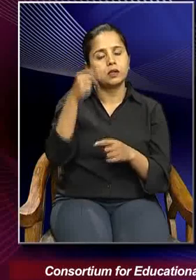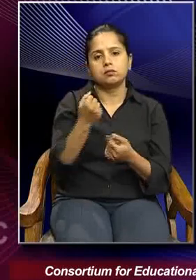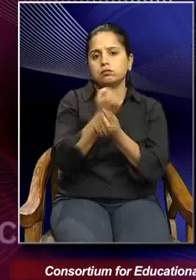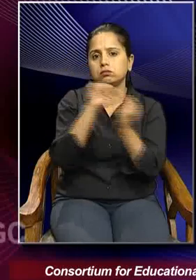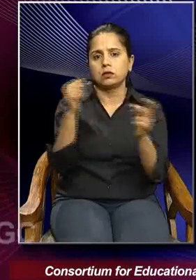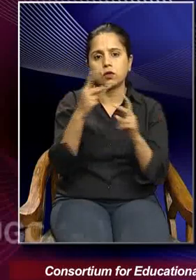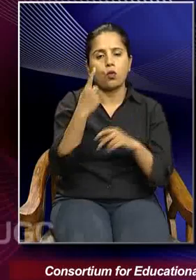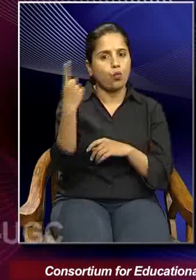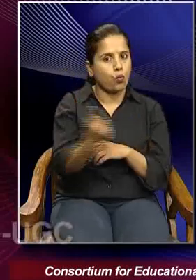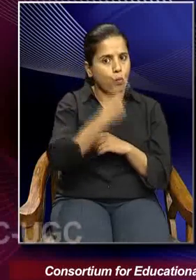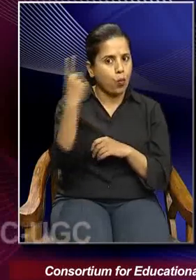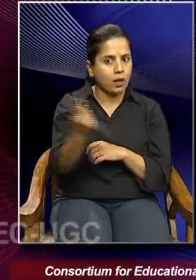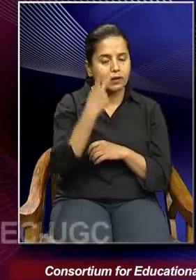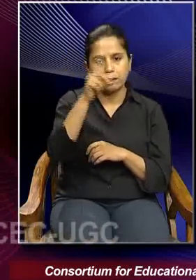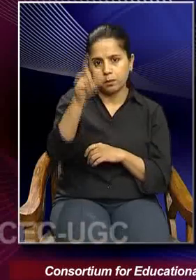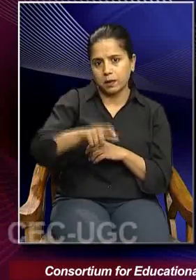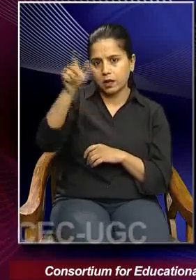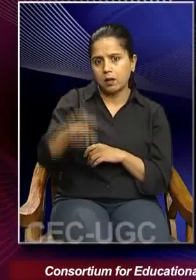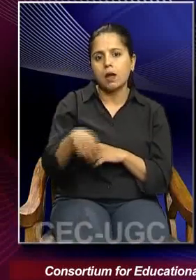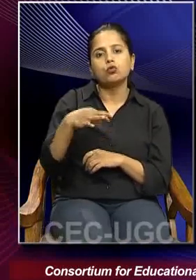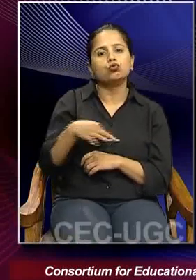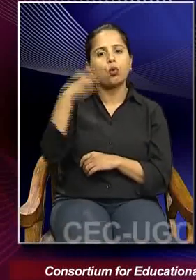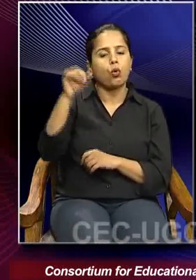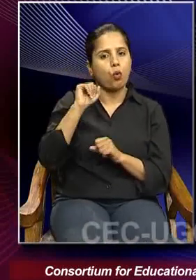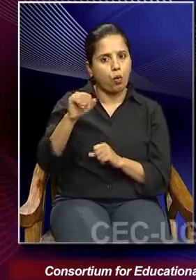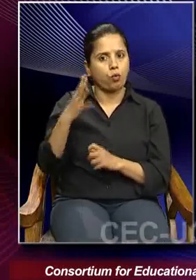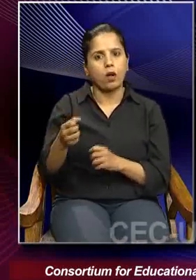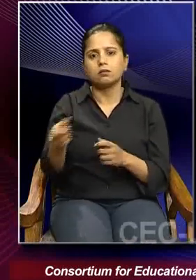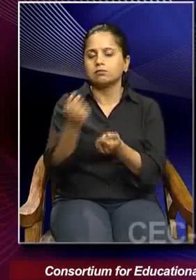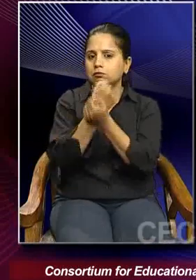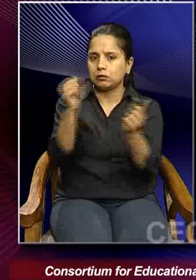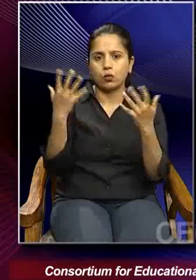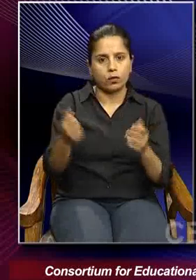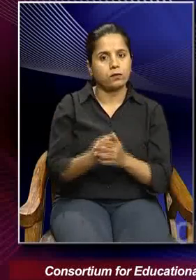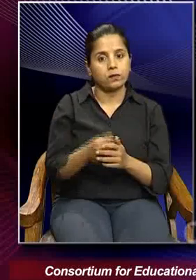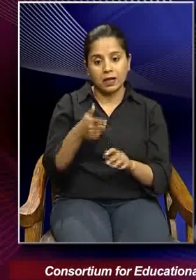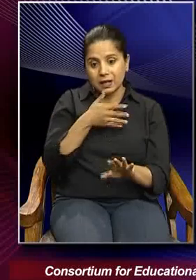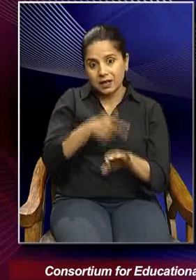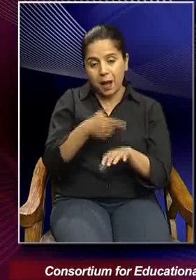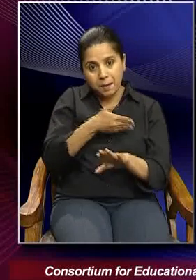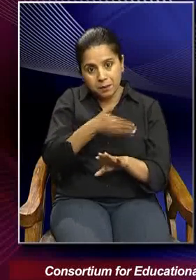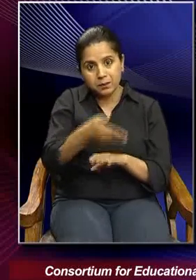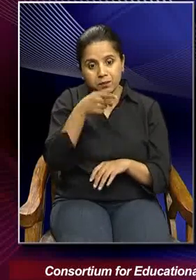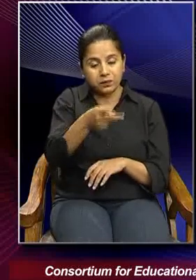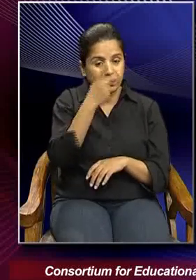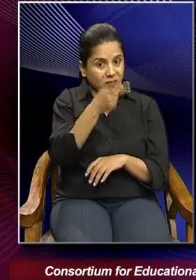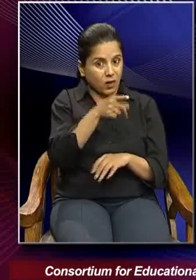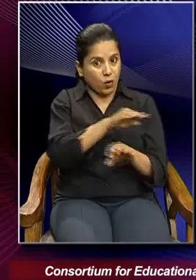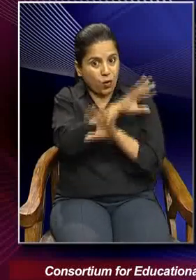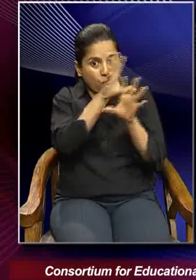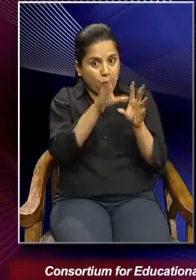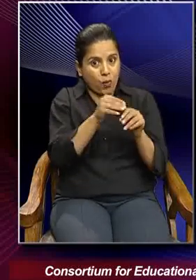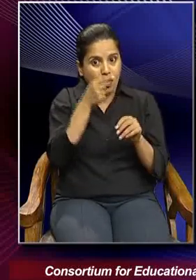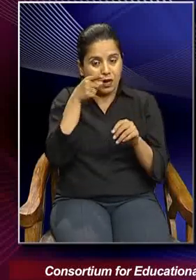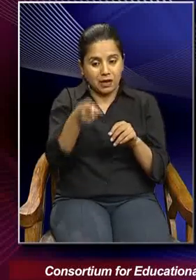liberating each individual Purush. So, till the time these Purushas, all the Purushas are